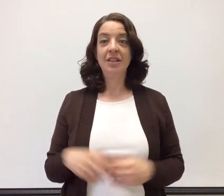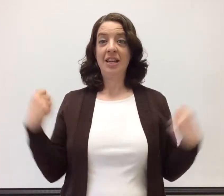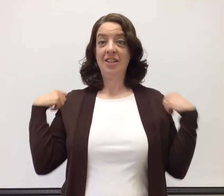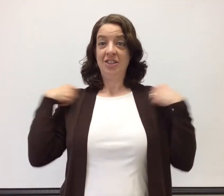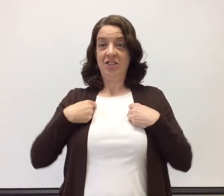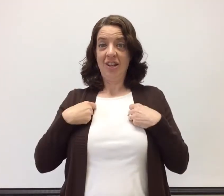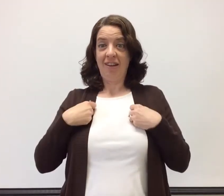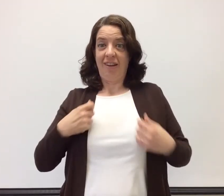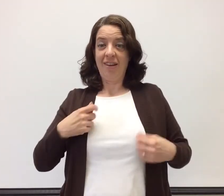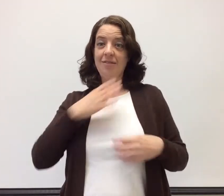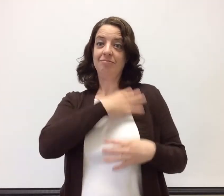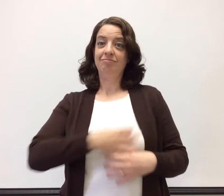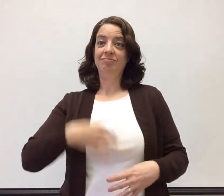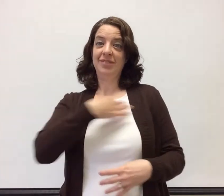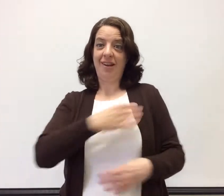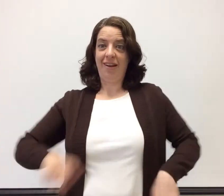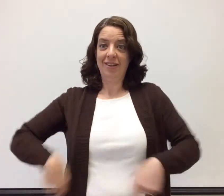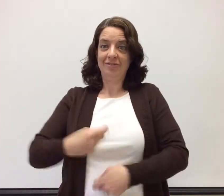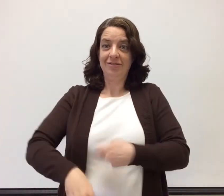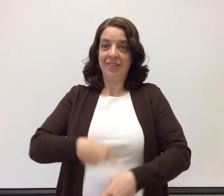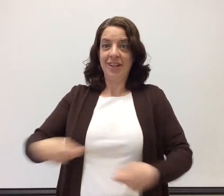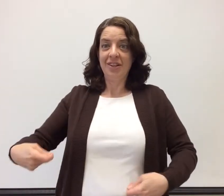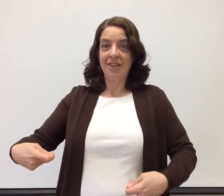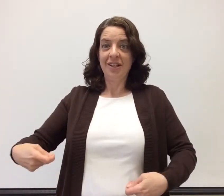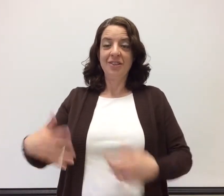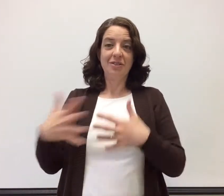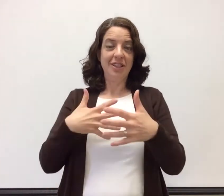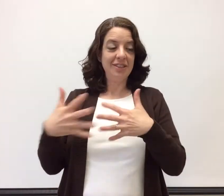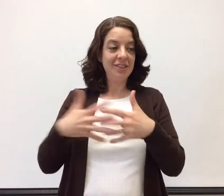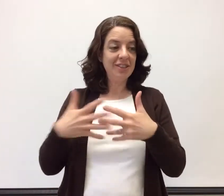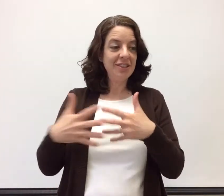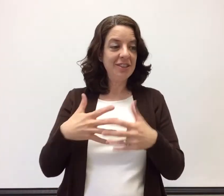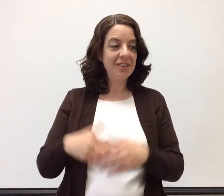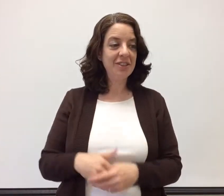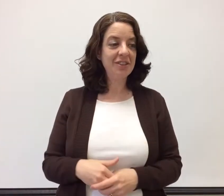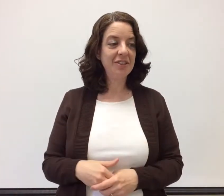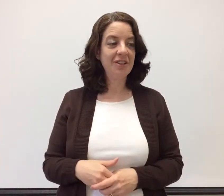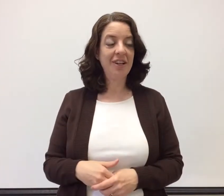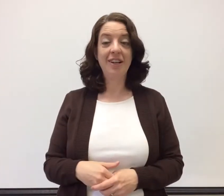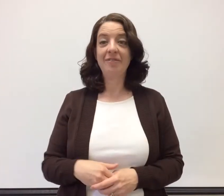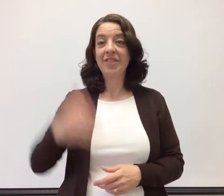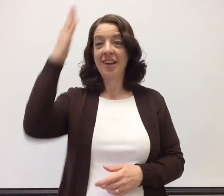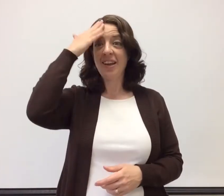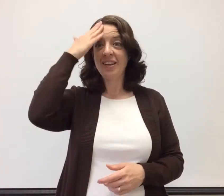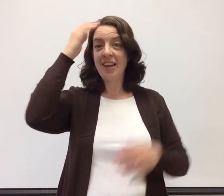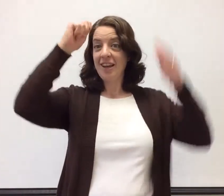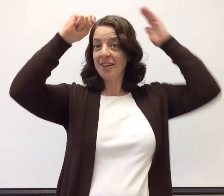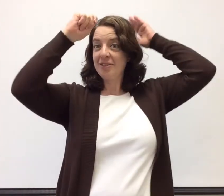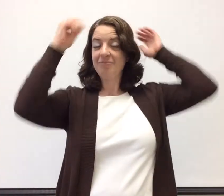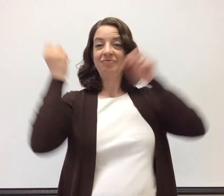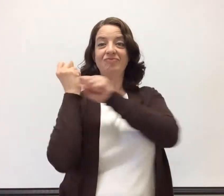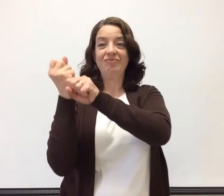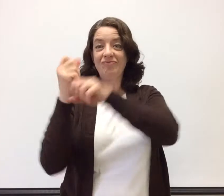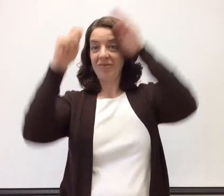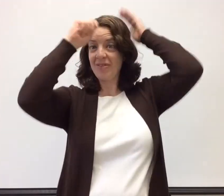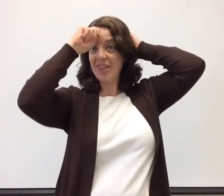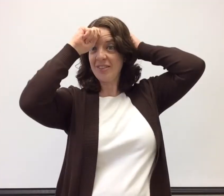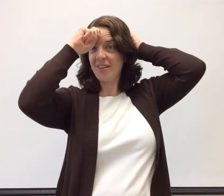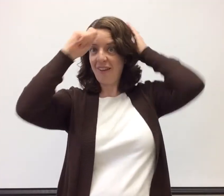huge. His jacket is plaid. It's tied around his waist, and it's gray. He's wearing a hat, like